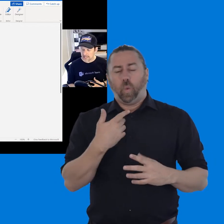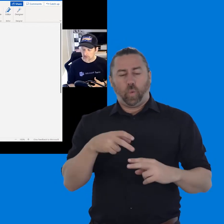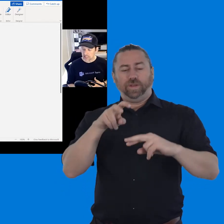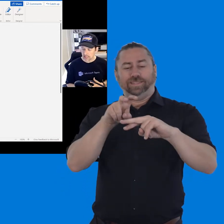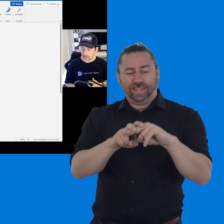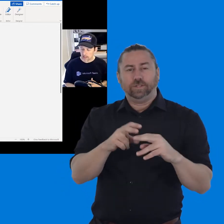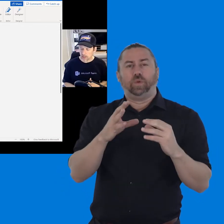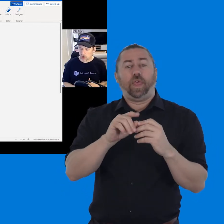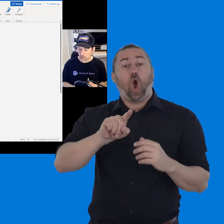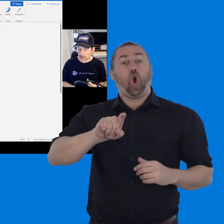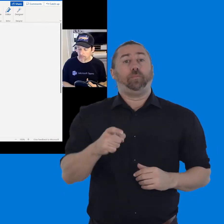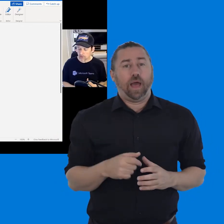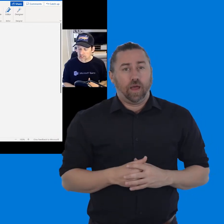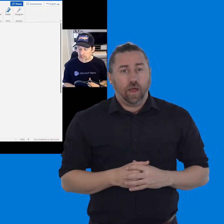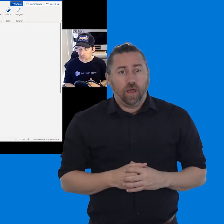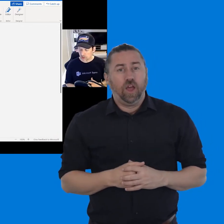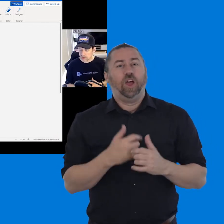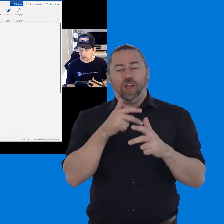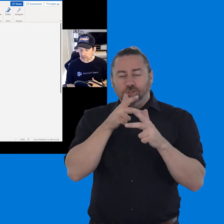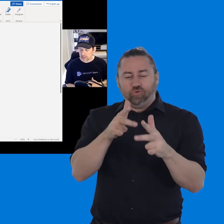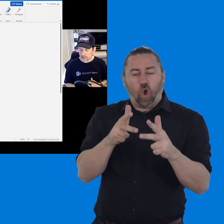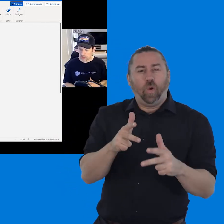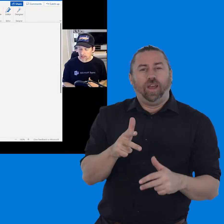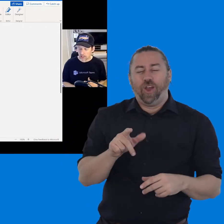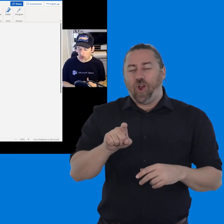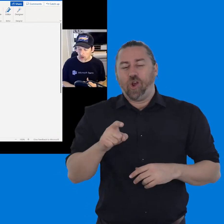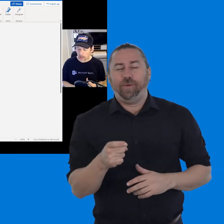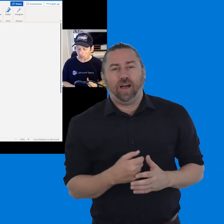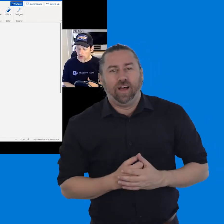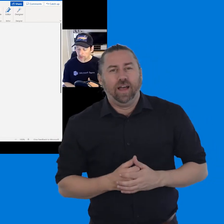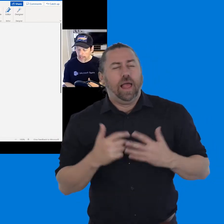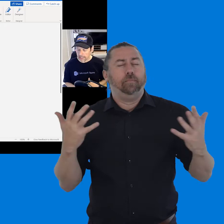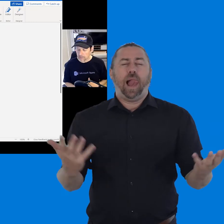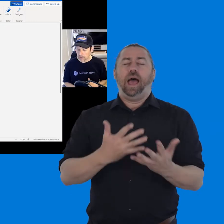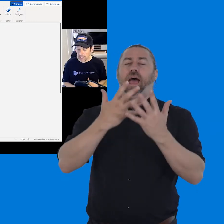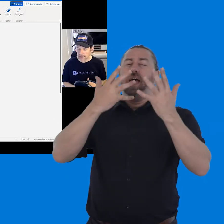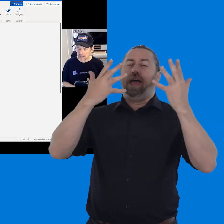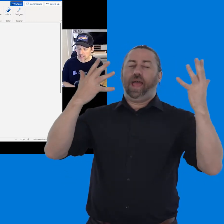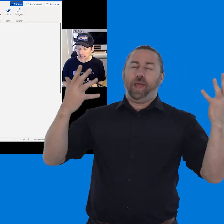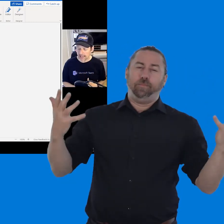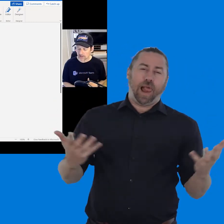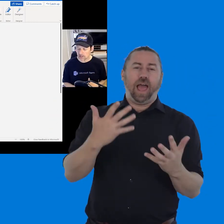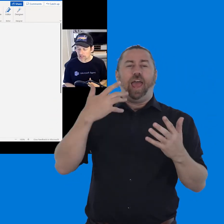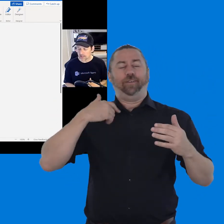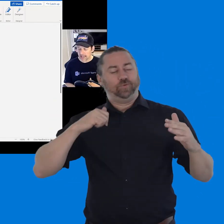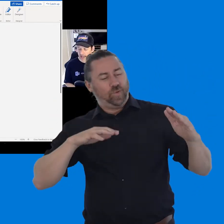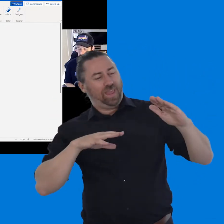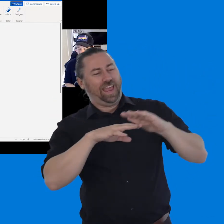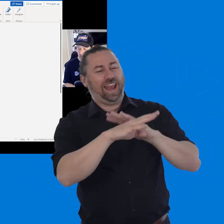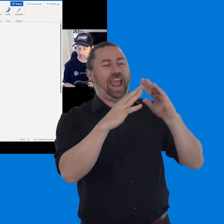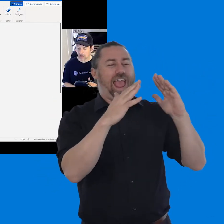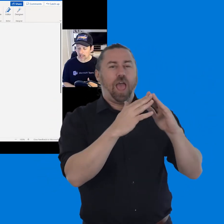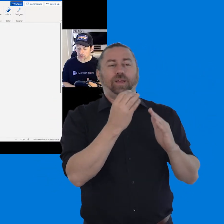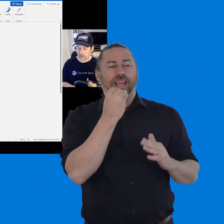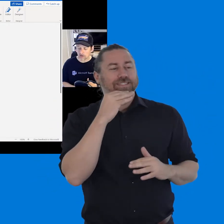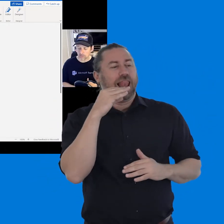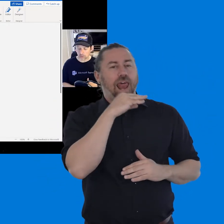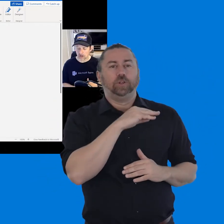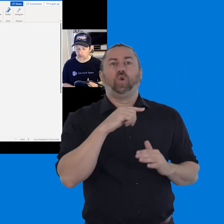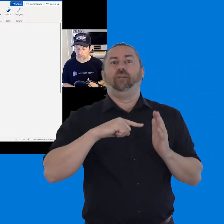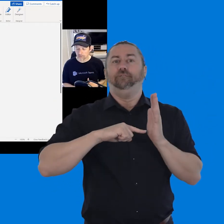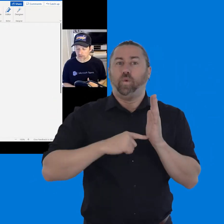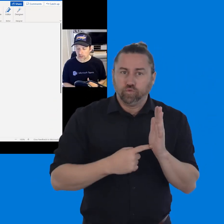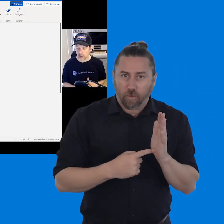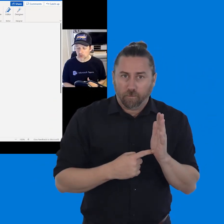We sat down together, comma. We said jokes to each other, comma. We played and played until I had to go into the house and eat lunch,